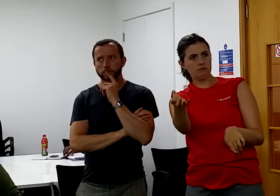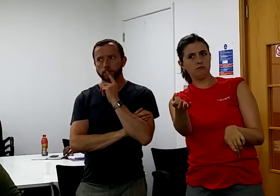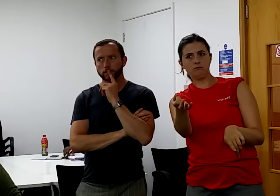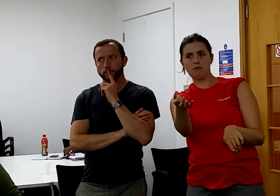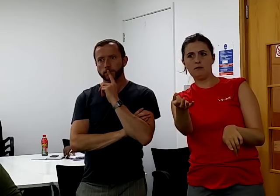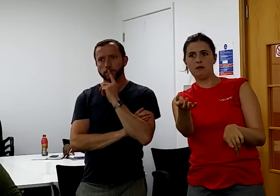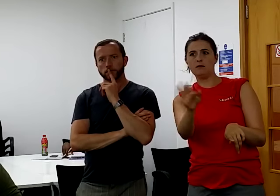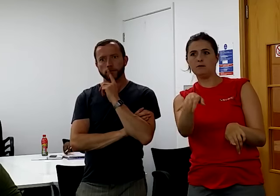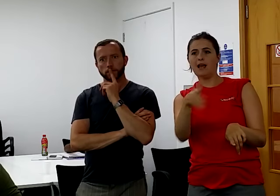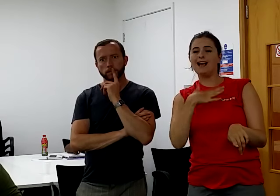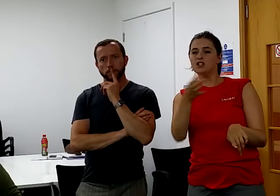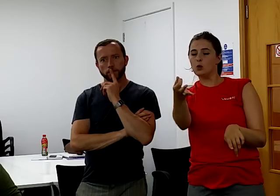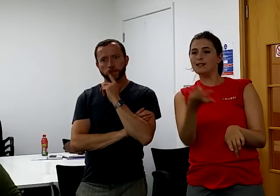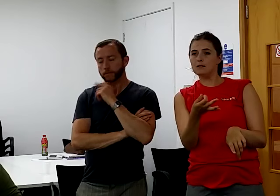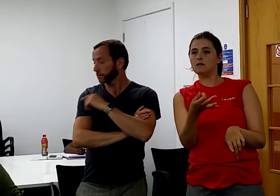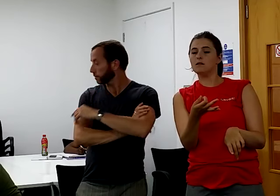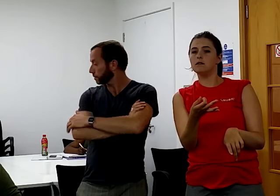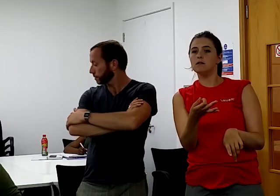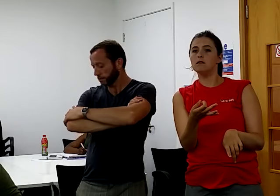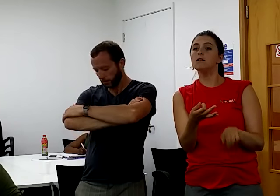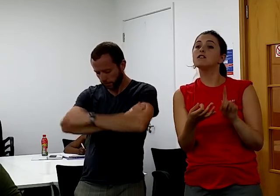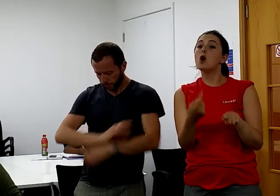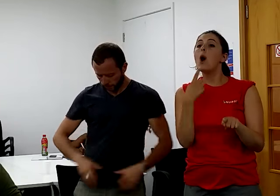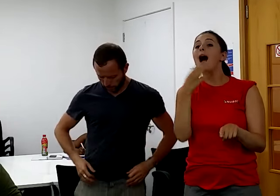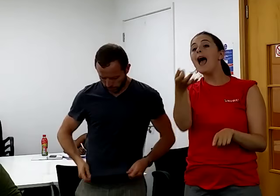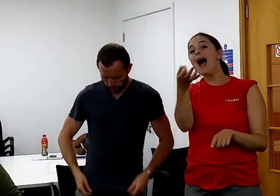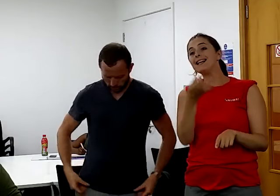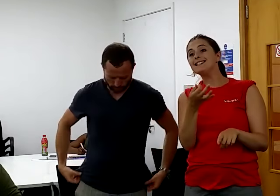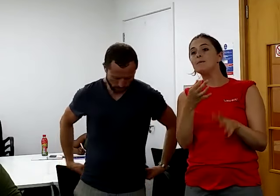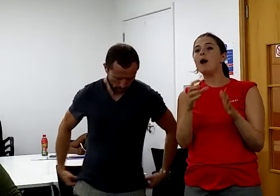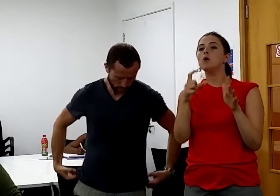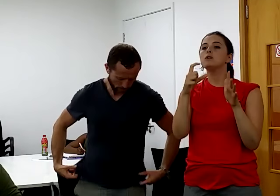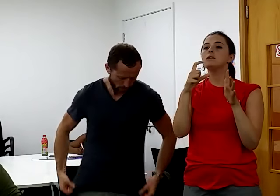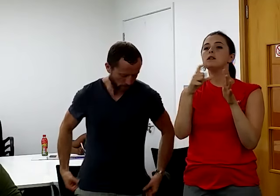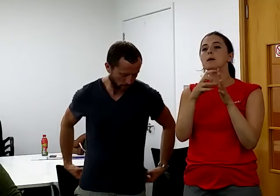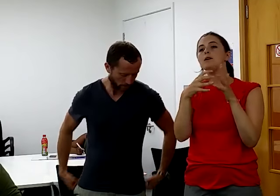then the question was about the WCA, and I was